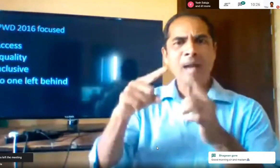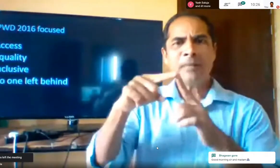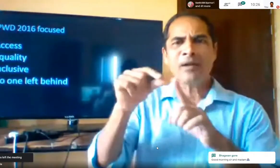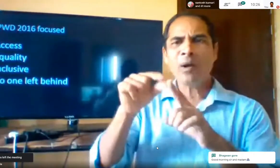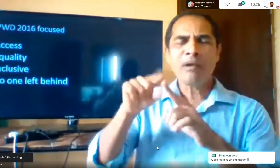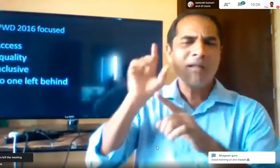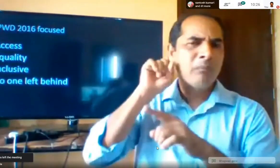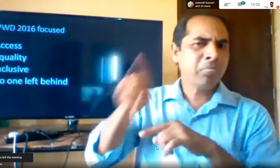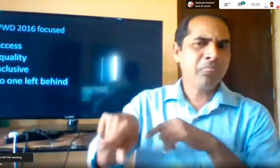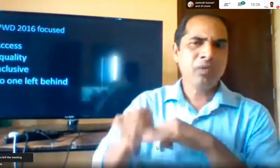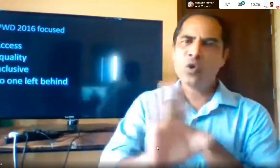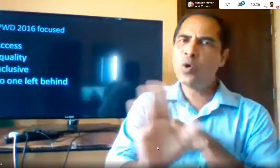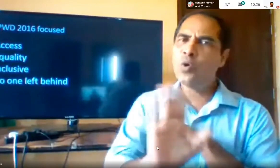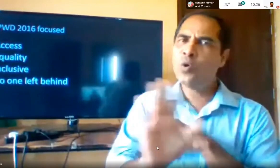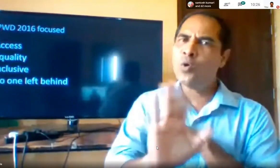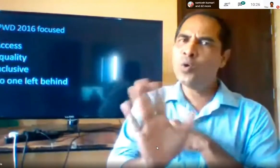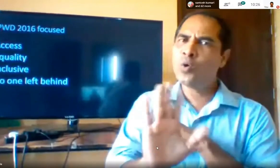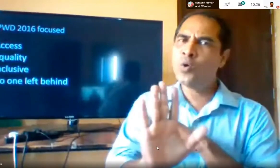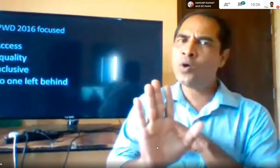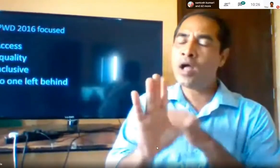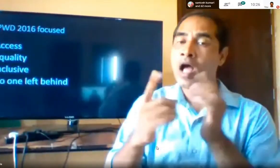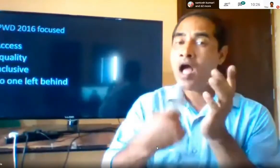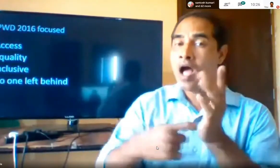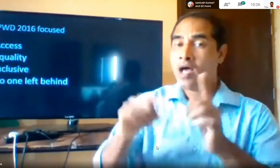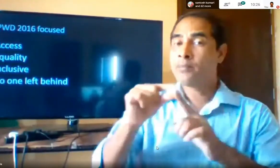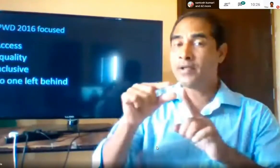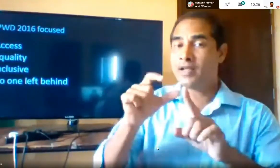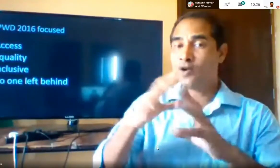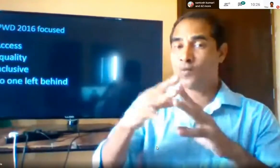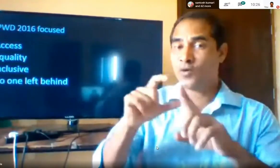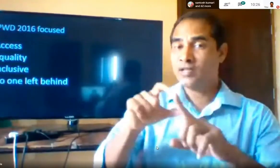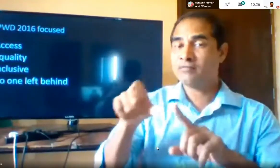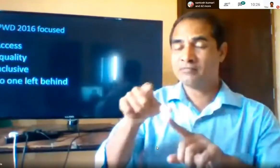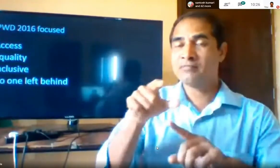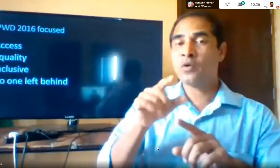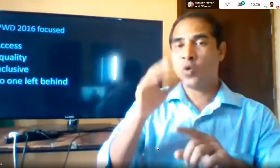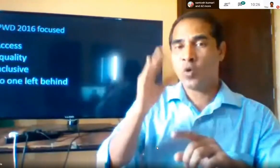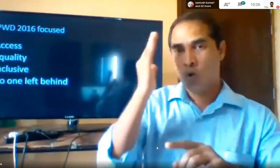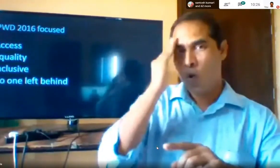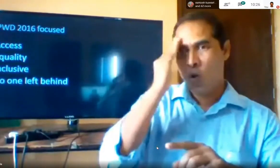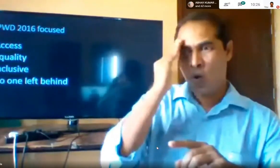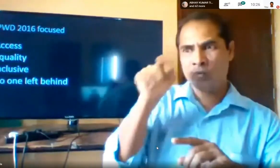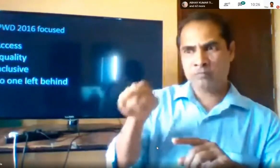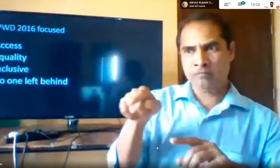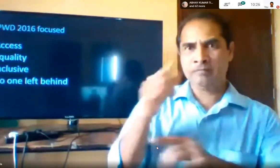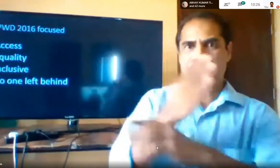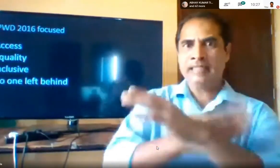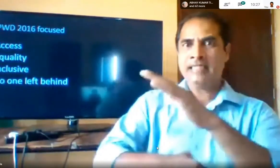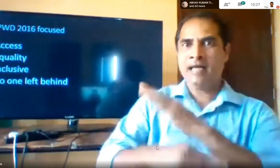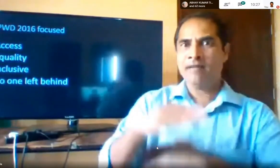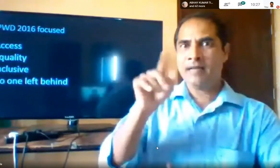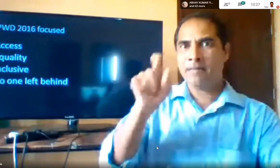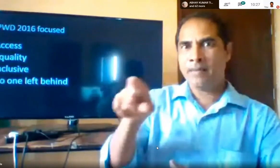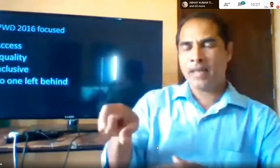So National Education Policy is not ignoring RPWD 2016.